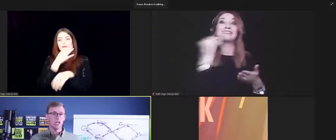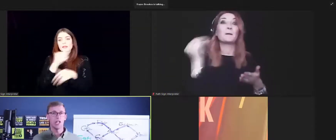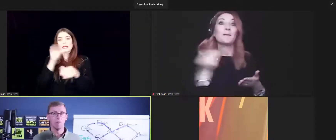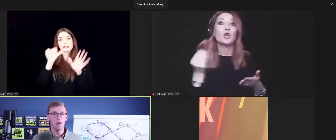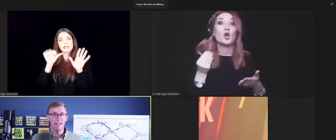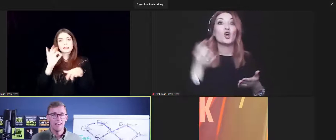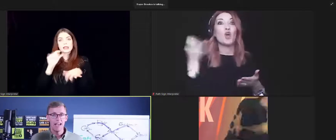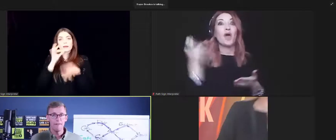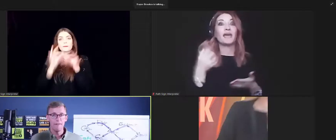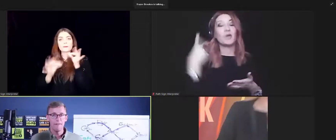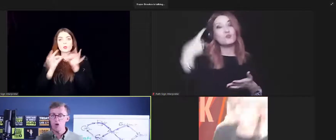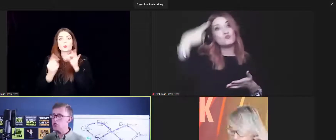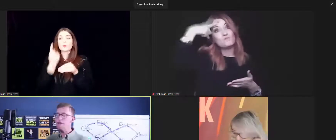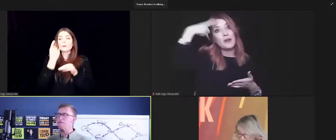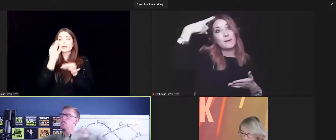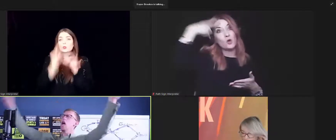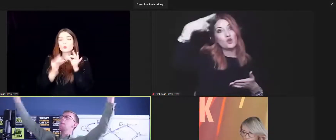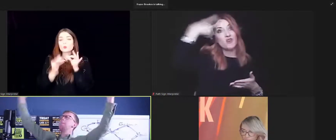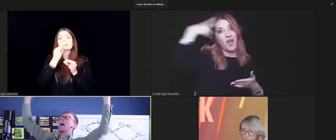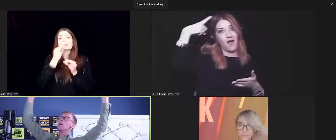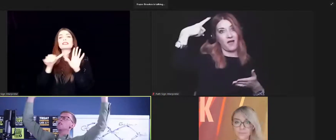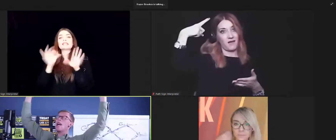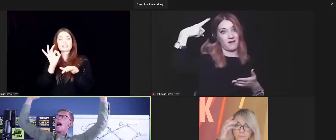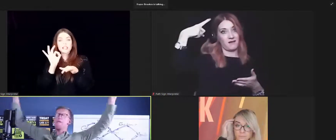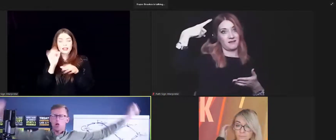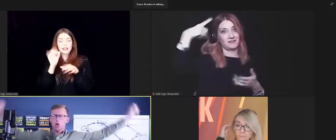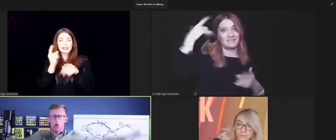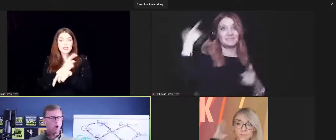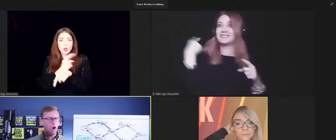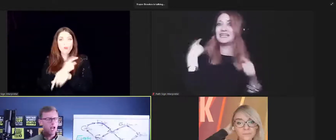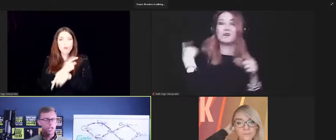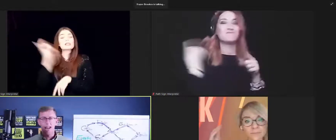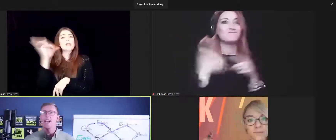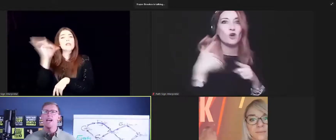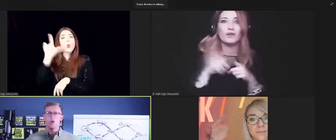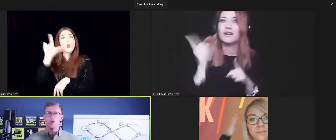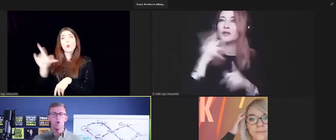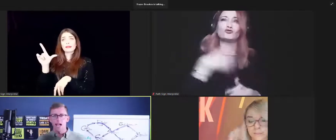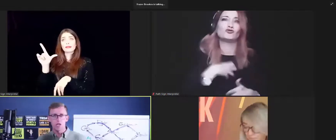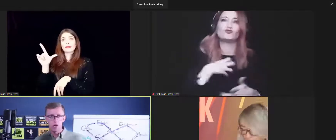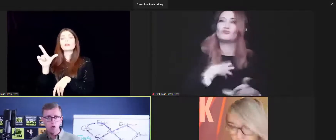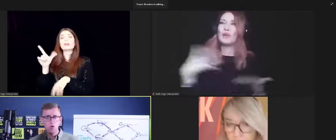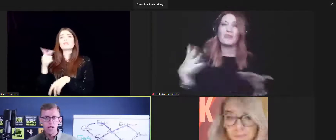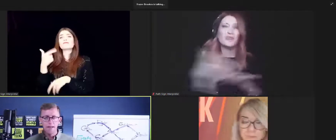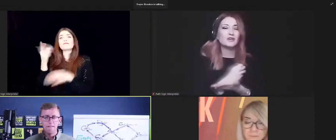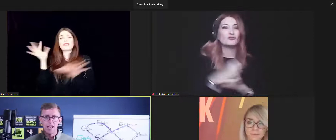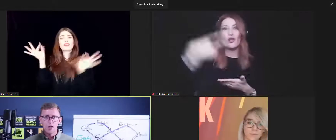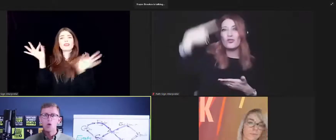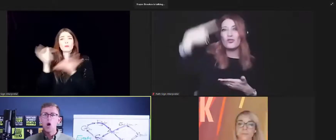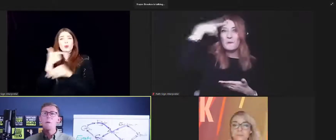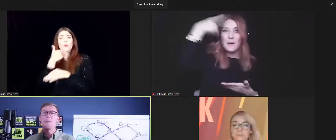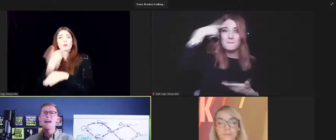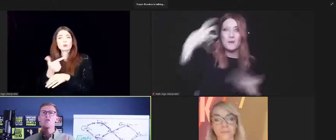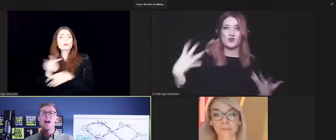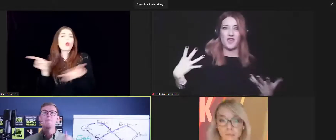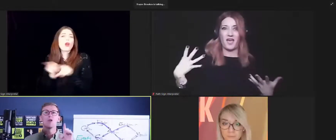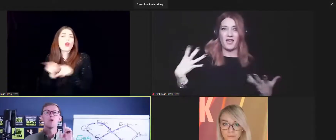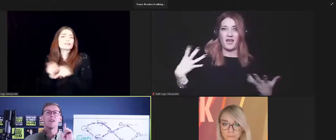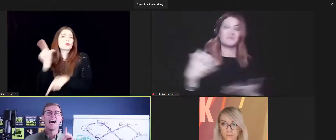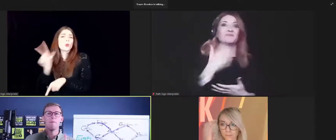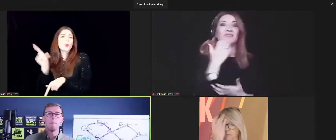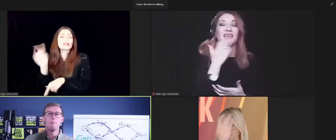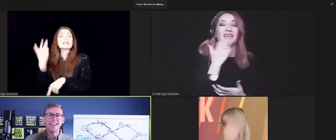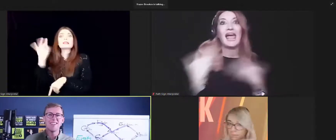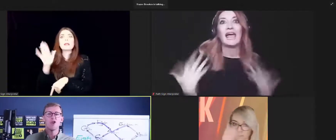still Monday. If Tuesday feels amazing, I feel so great today, Tuesday is still Tuesday. You can't manage time, but you